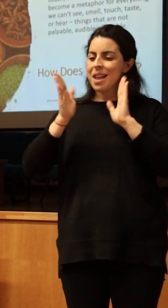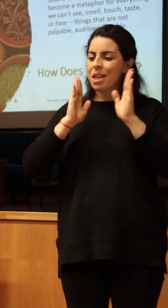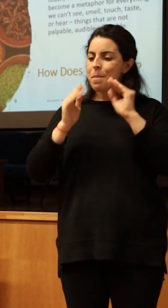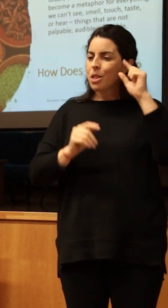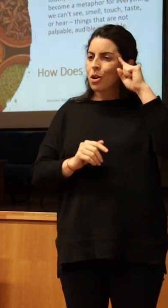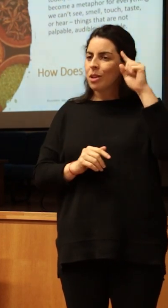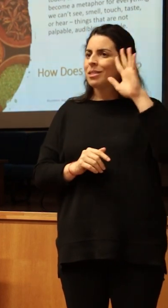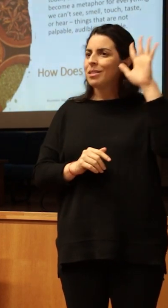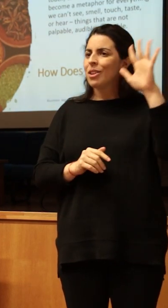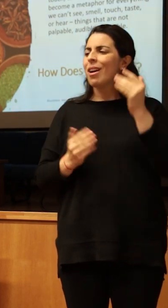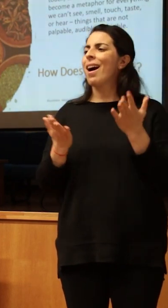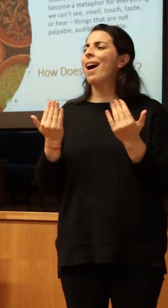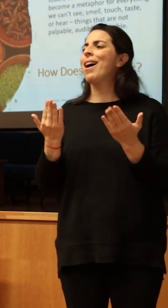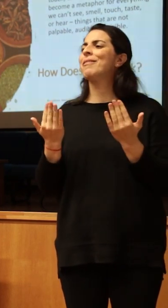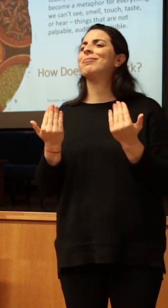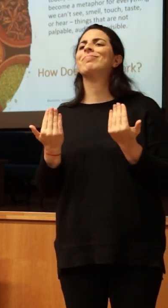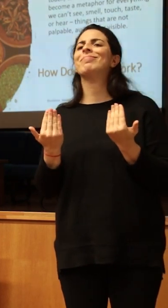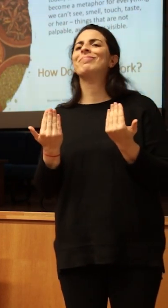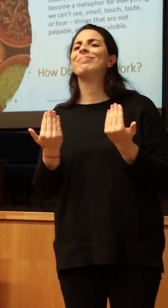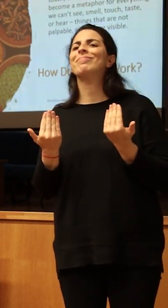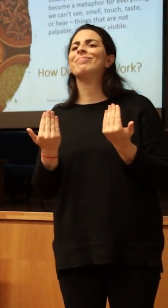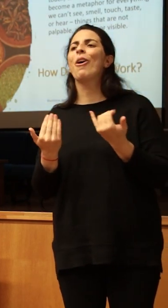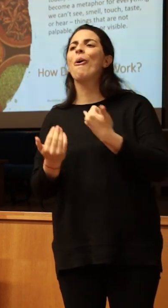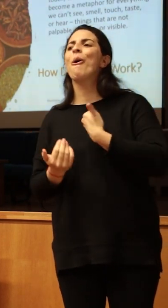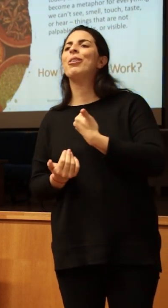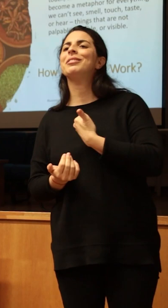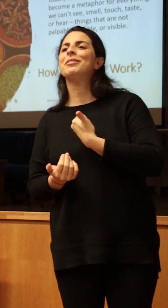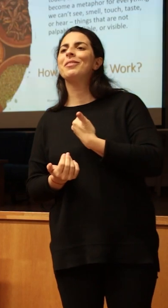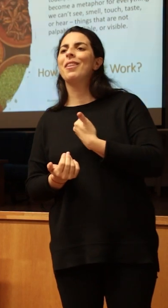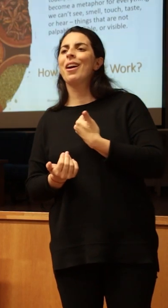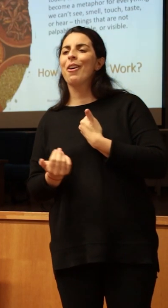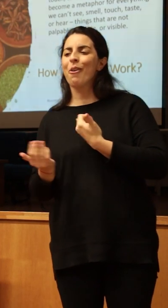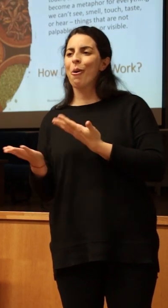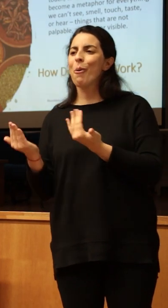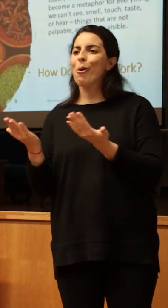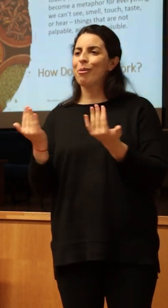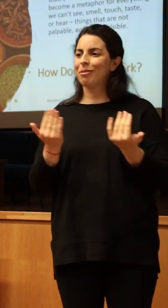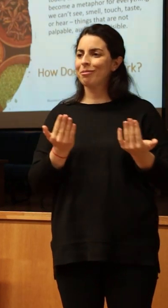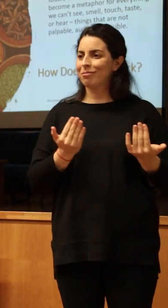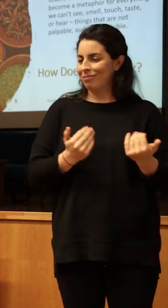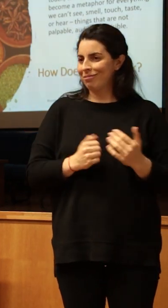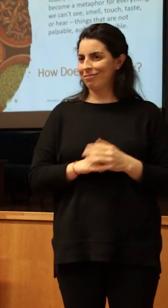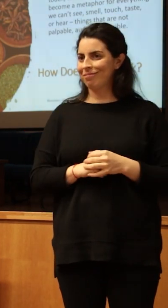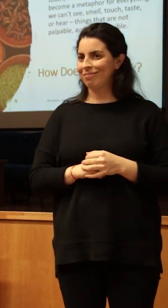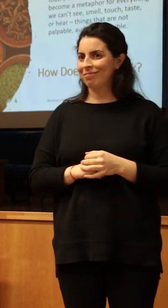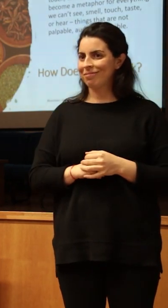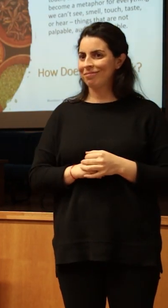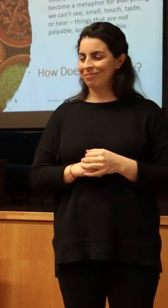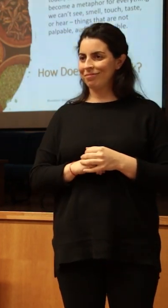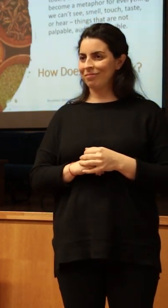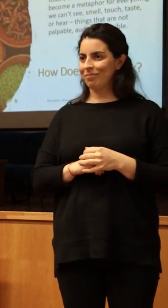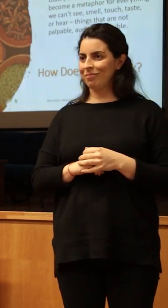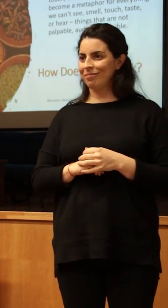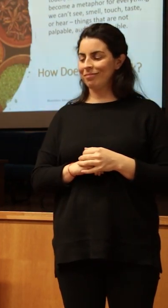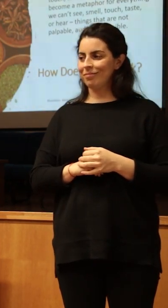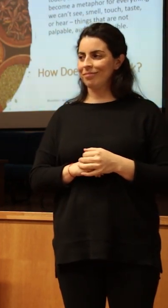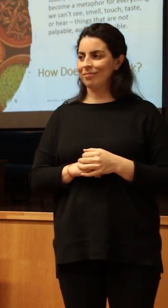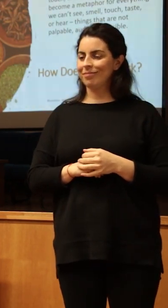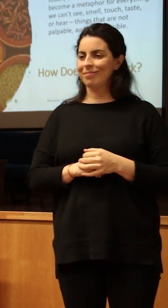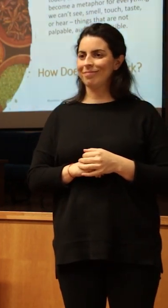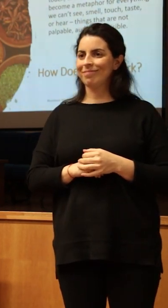Just say something. Digan algo. Act as if you're really with me, you're engaged. Como si están acá metidos en la cuestión. You might even like me,